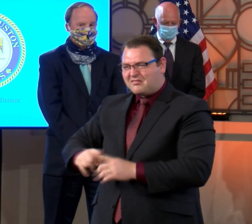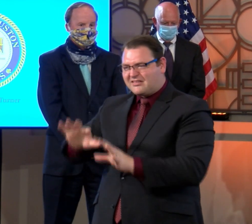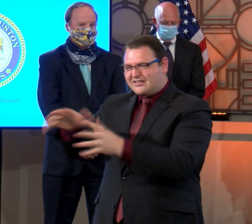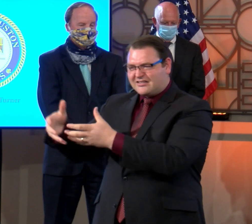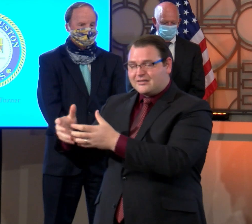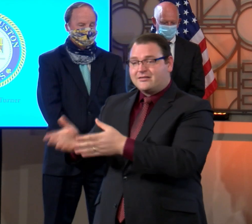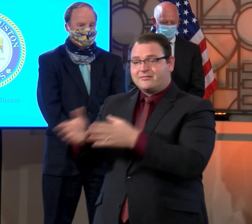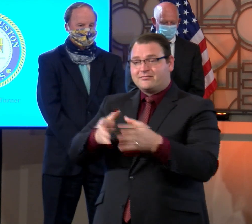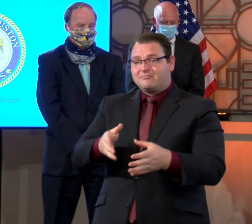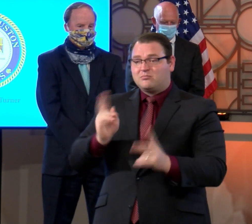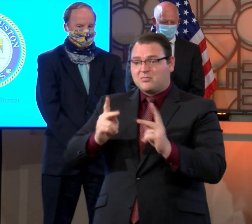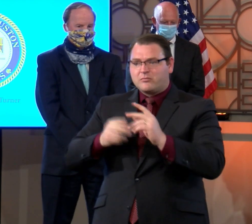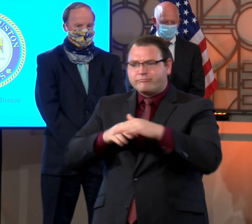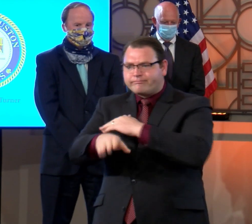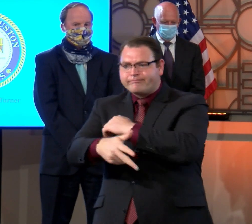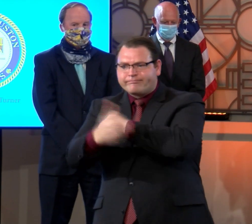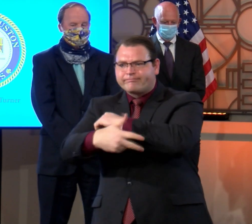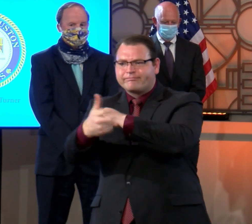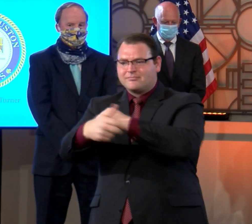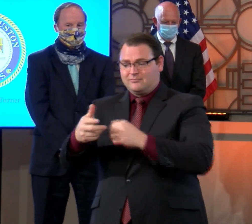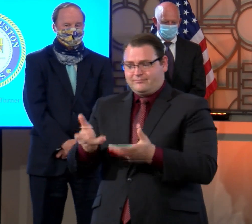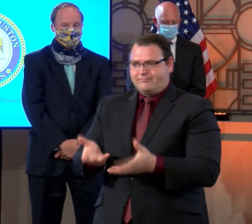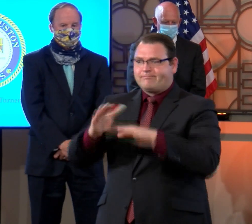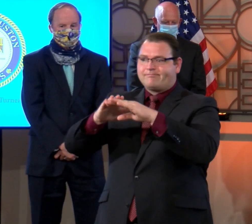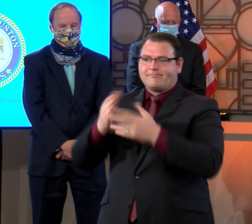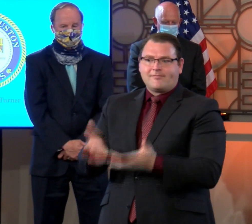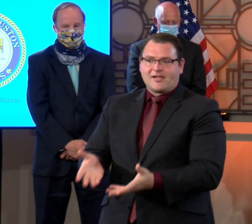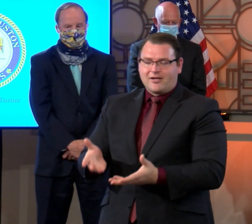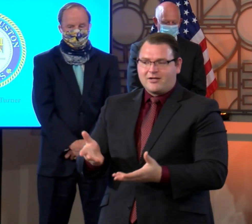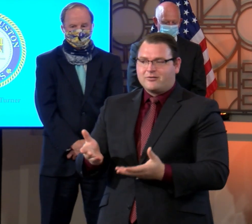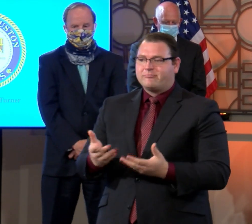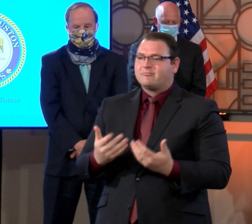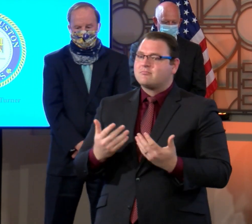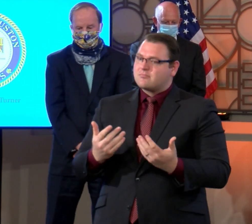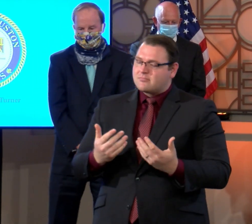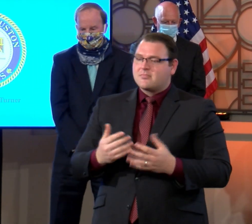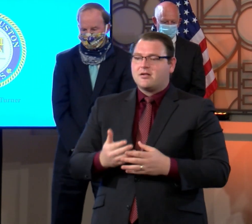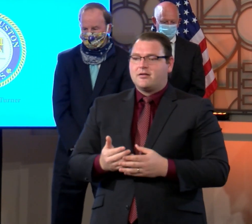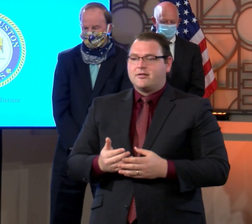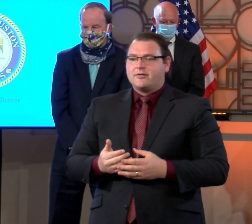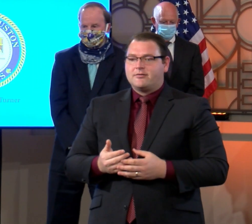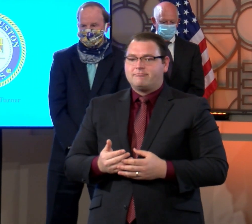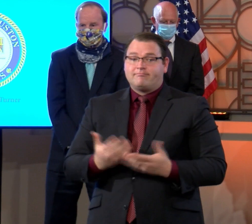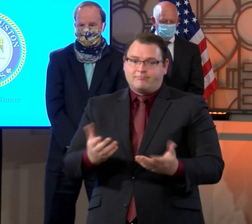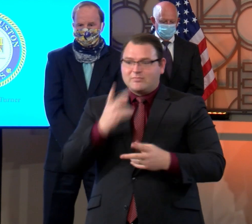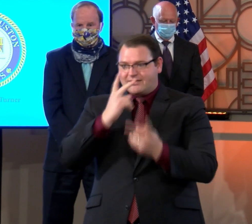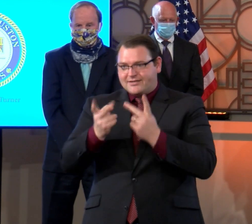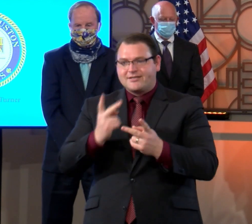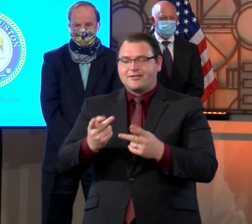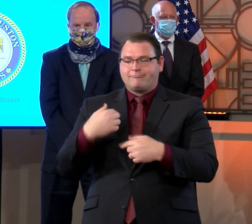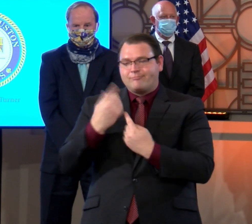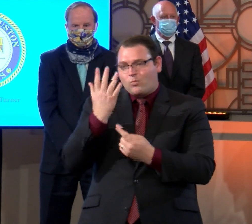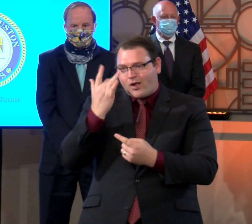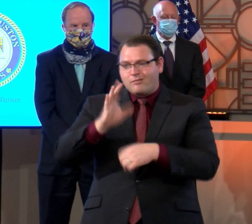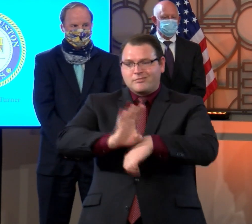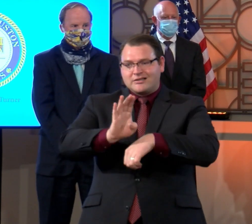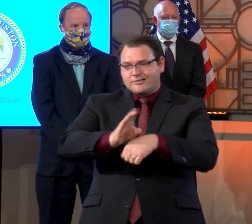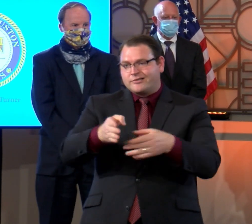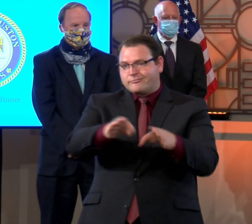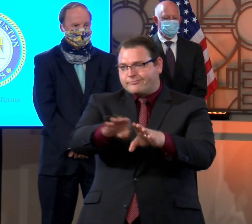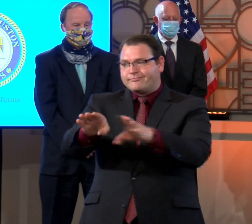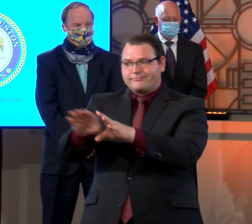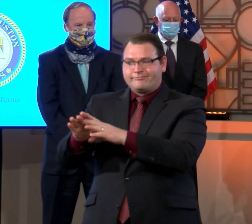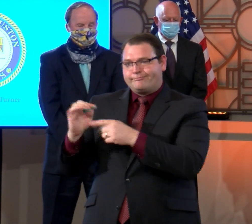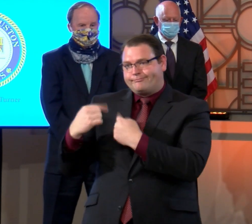these businesses that have been shut opening up. But again, we're fully operational. We are deploying extra resources.